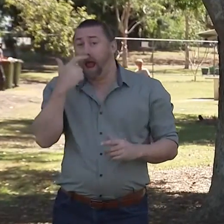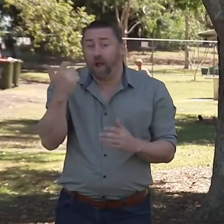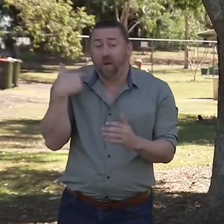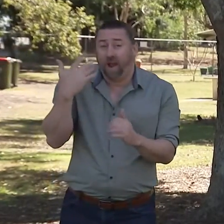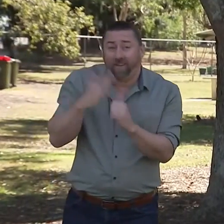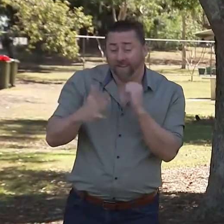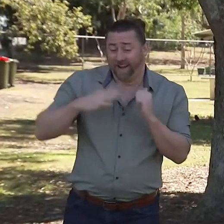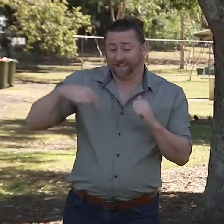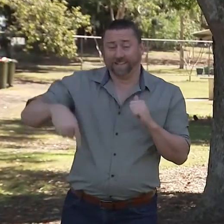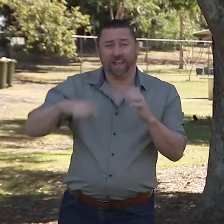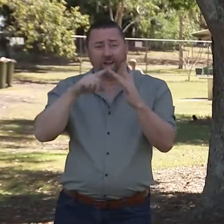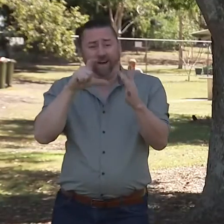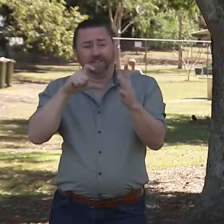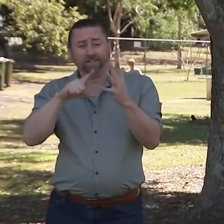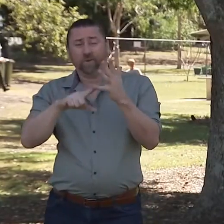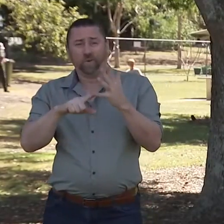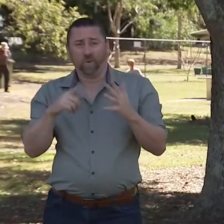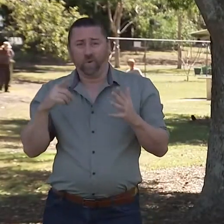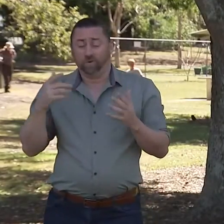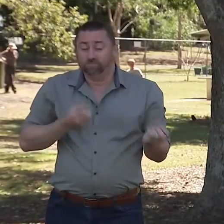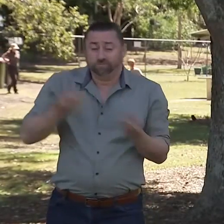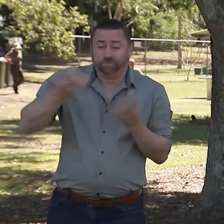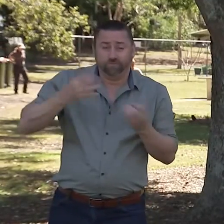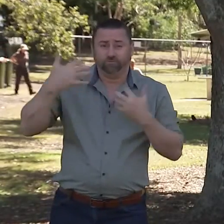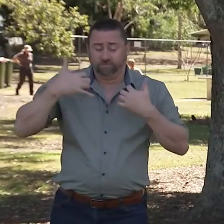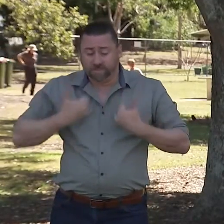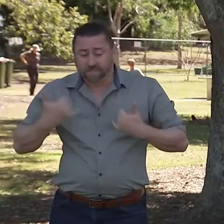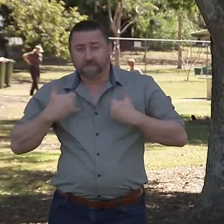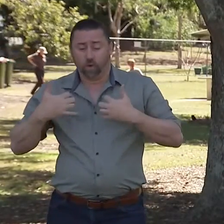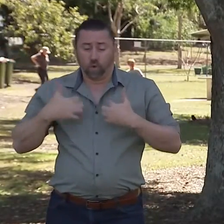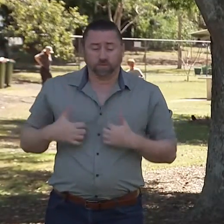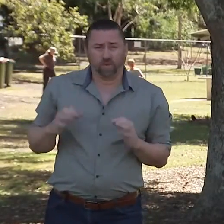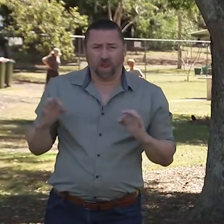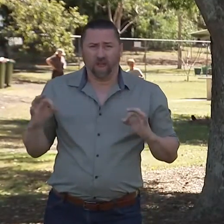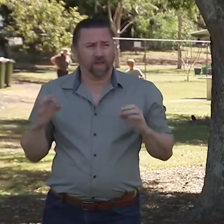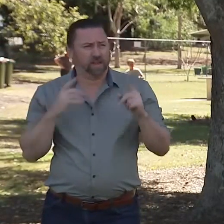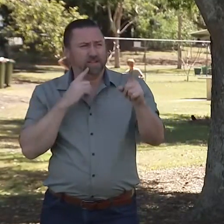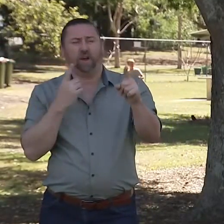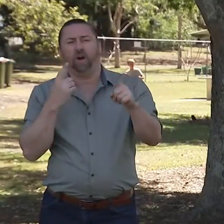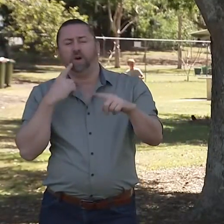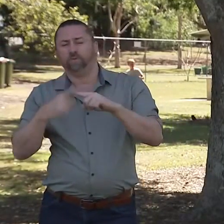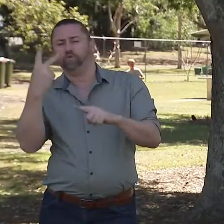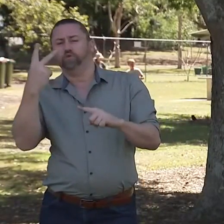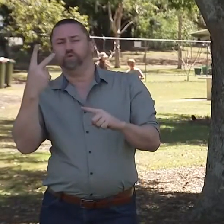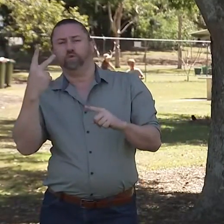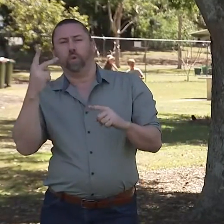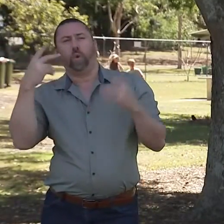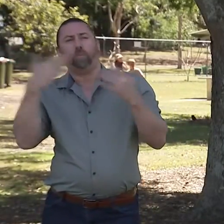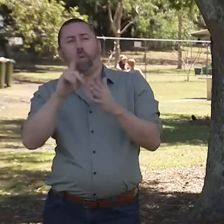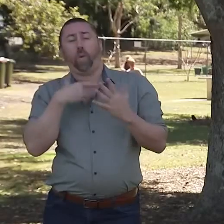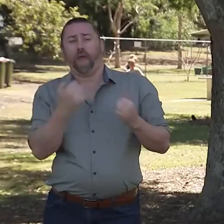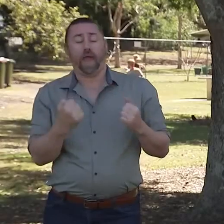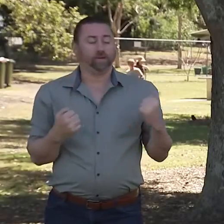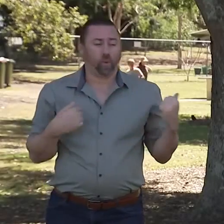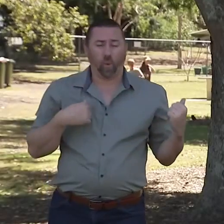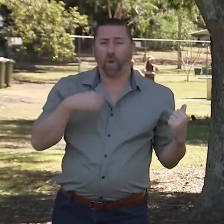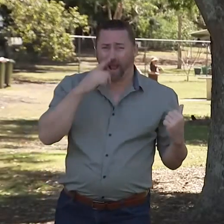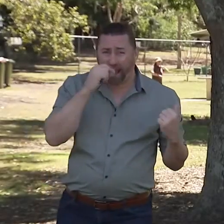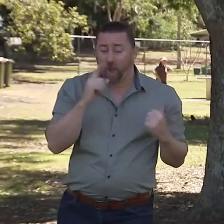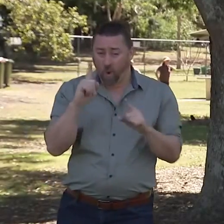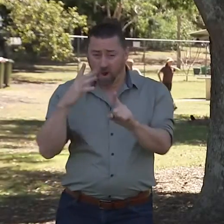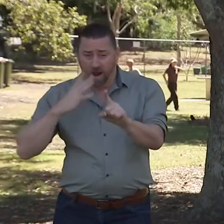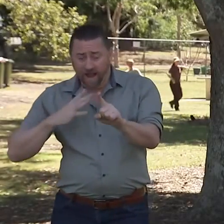that, but we could increase it even more. So we've done a lot of work. How many beds is that? Well, we will create the beds